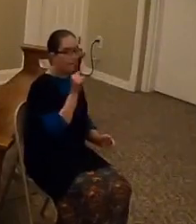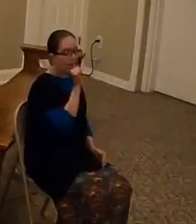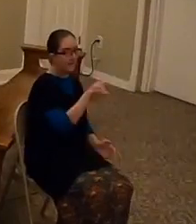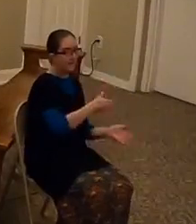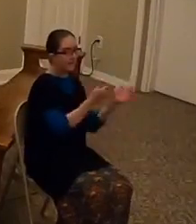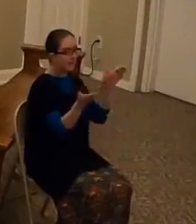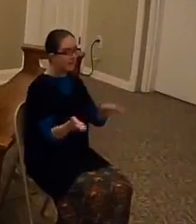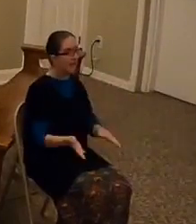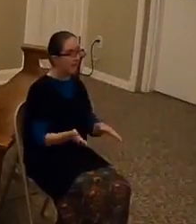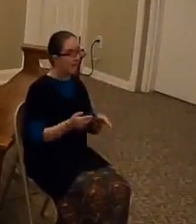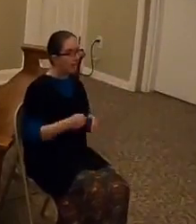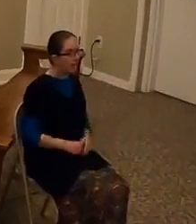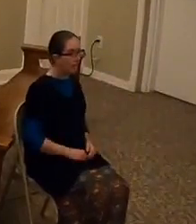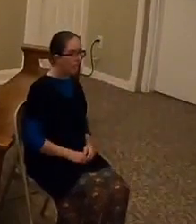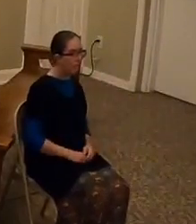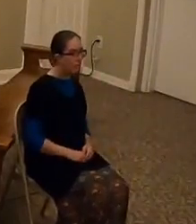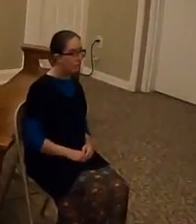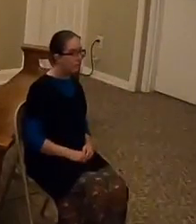death.